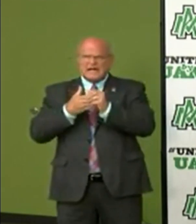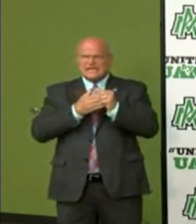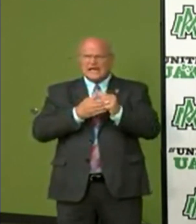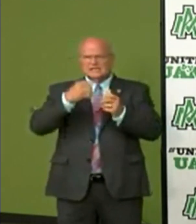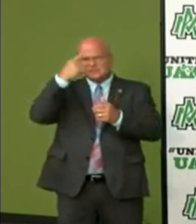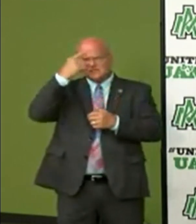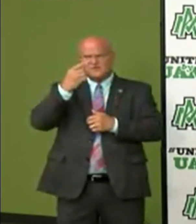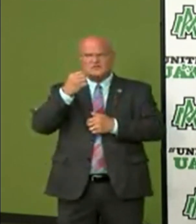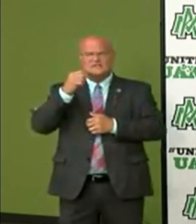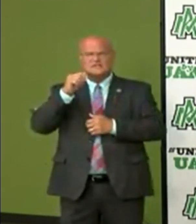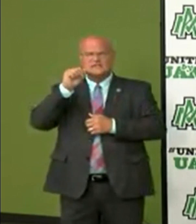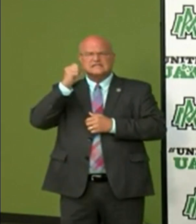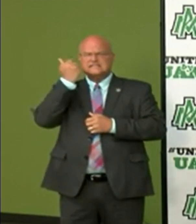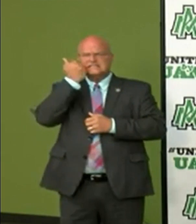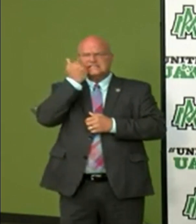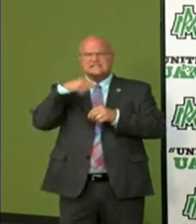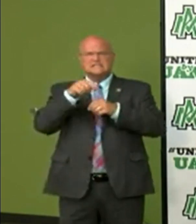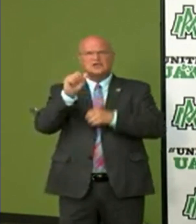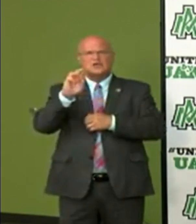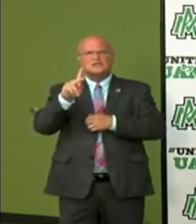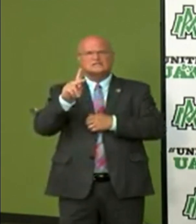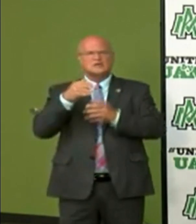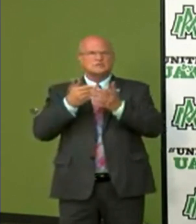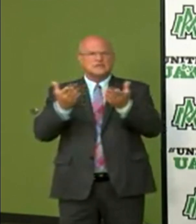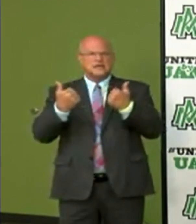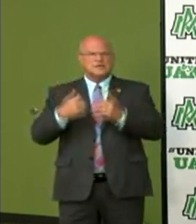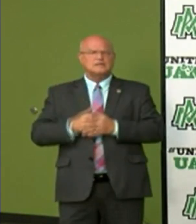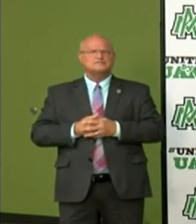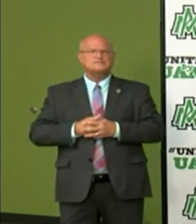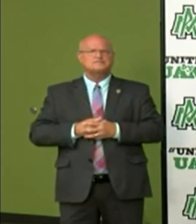guidance for dentists in Arkansas that might be coming?